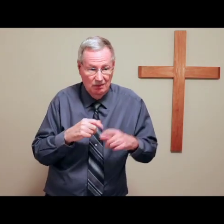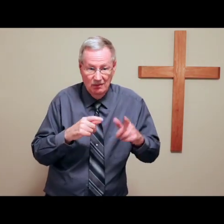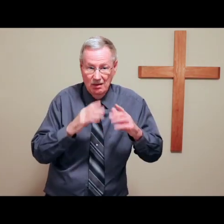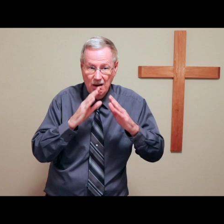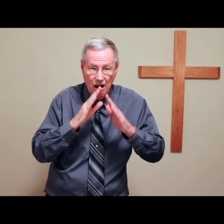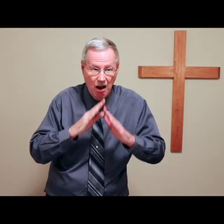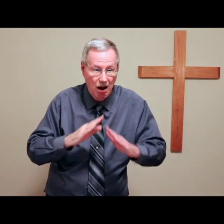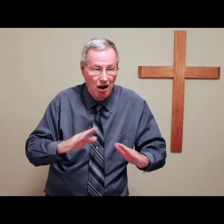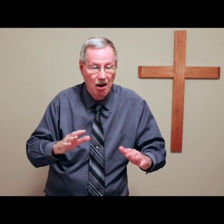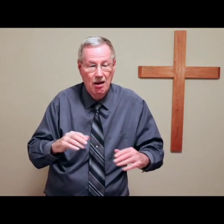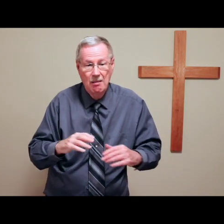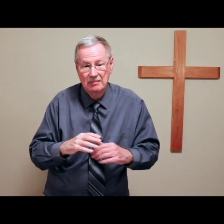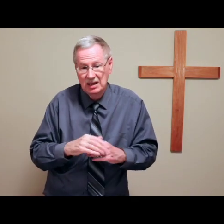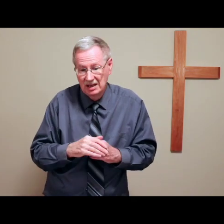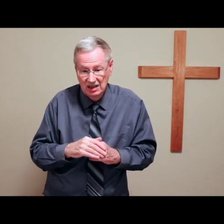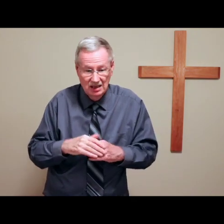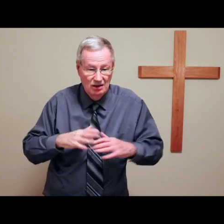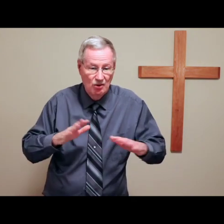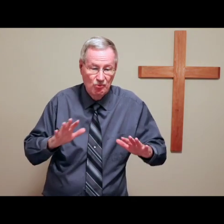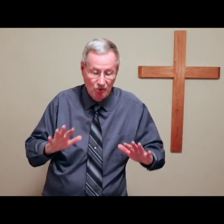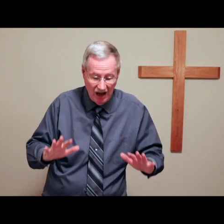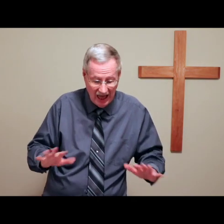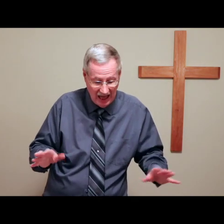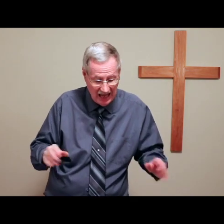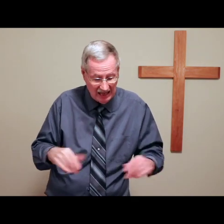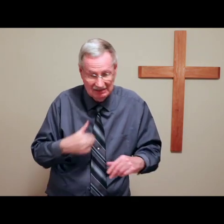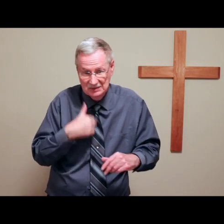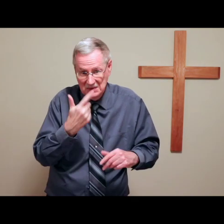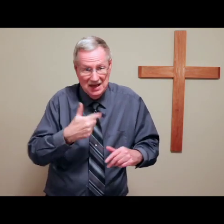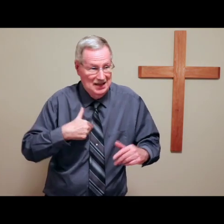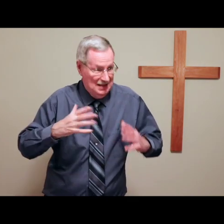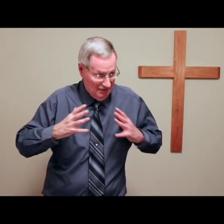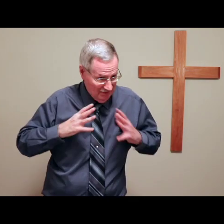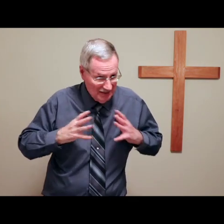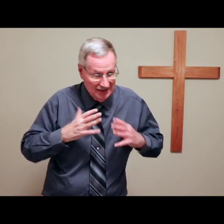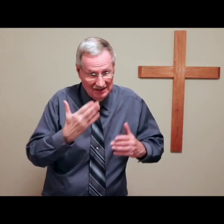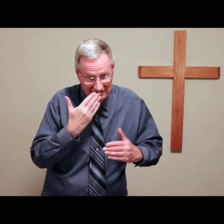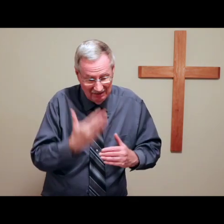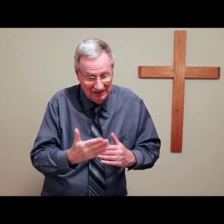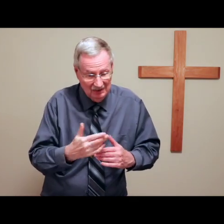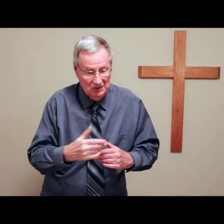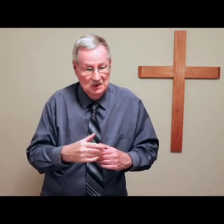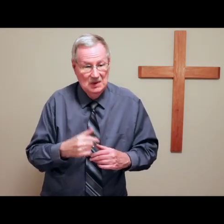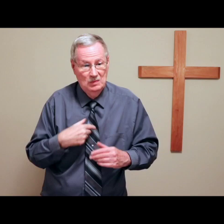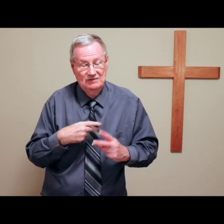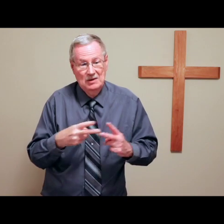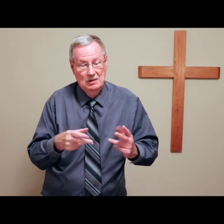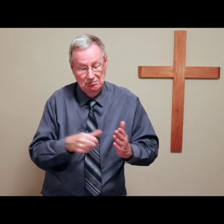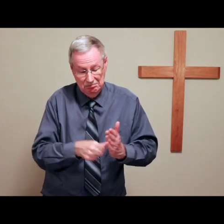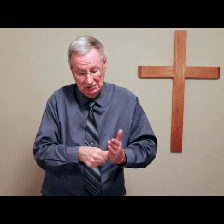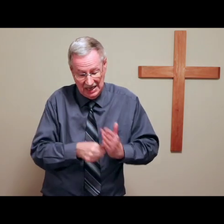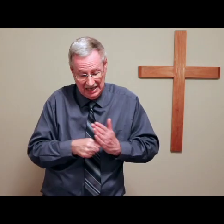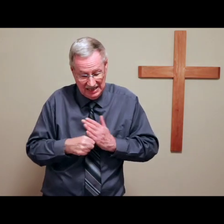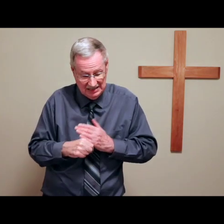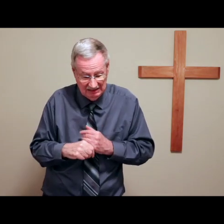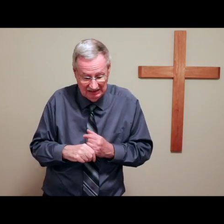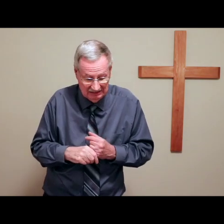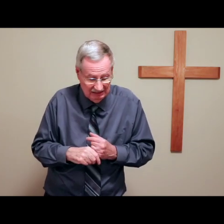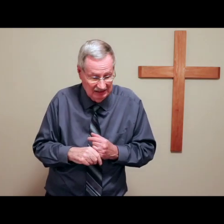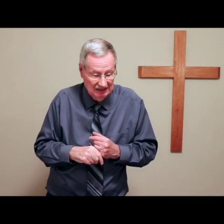I was so surprised. He was so calm and relaxed. I said, "I'm fine, thank you." I was just so impressed